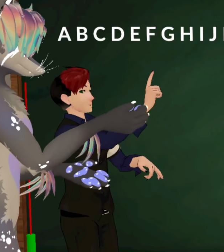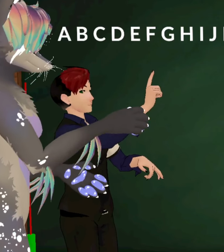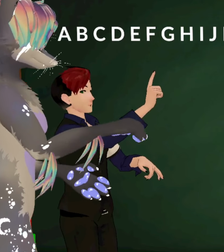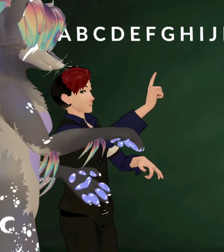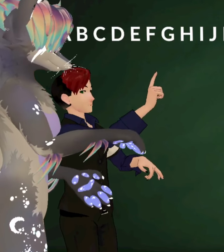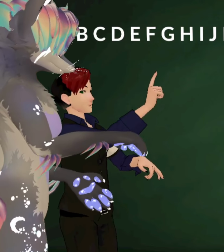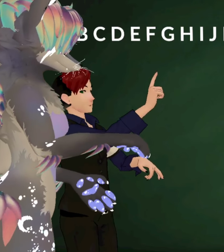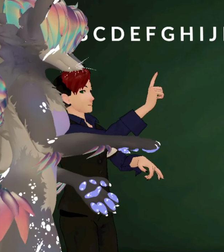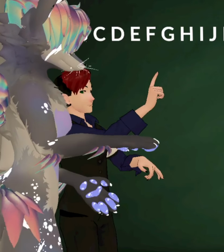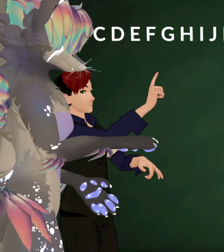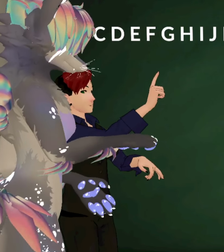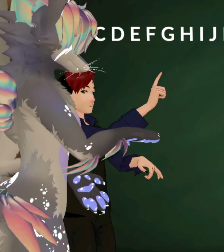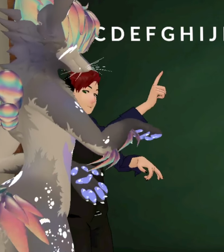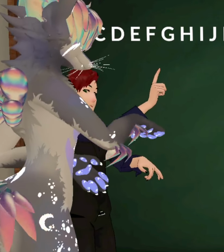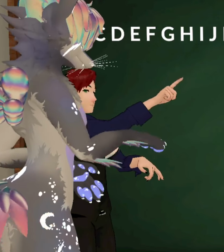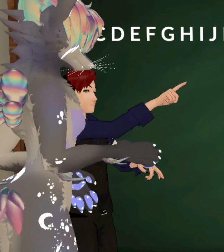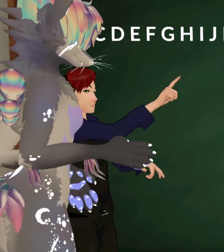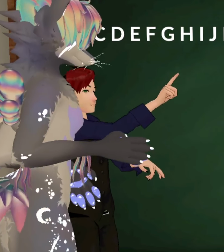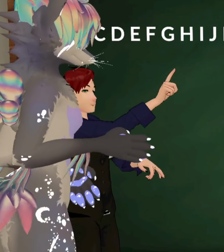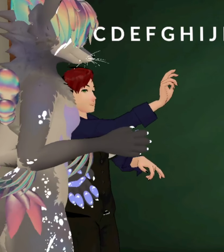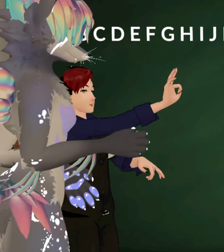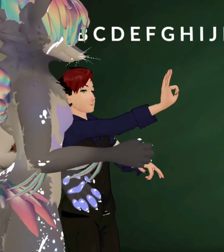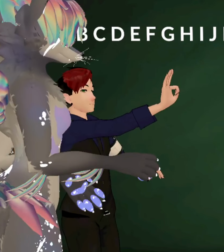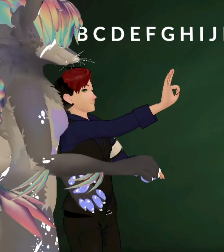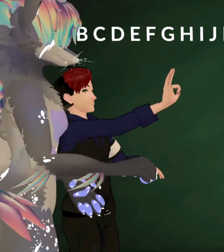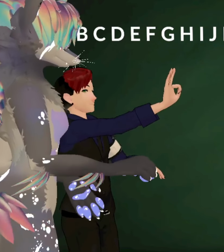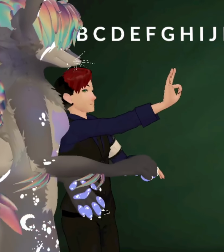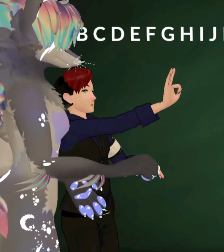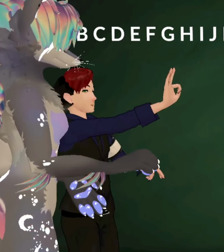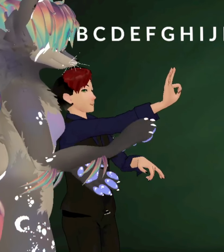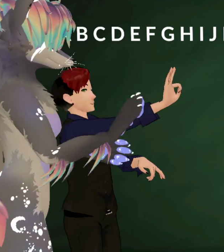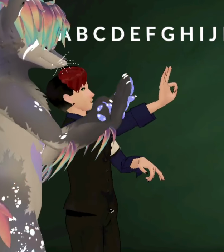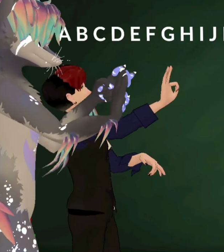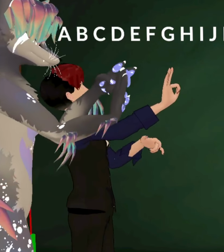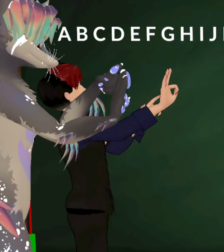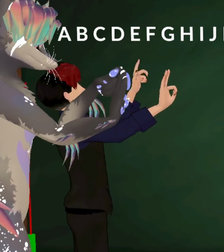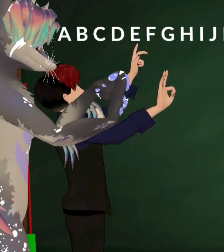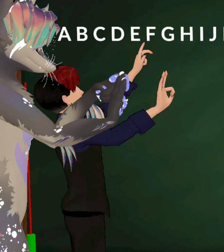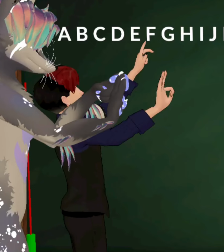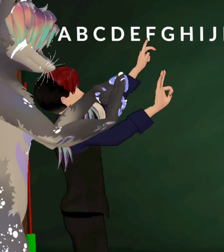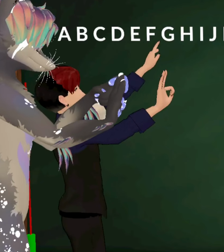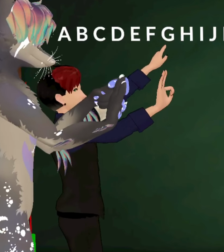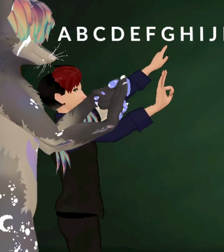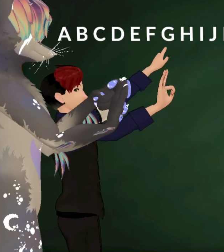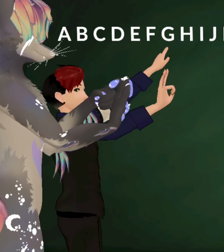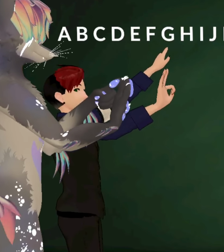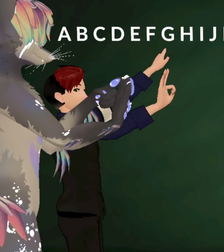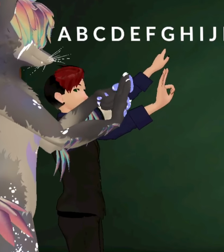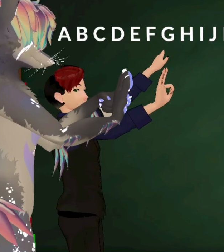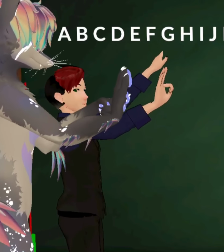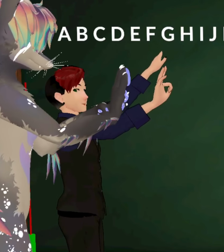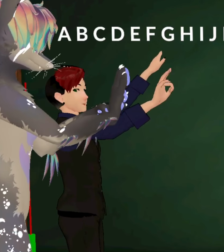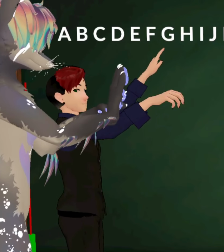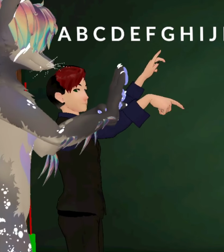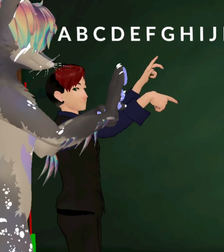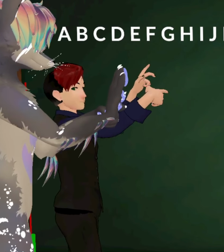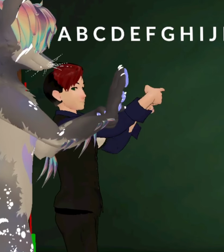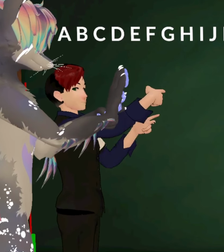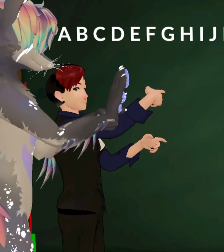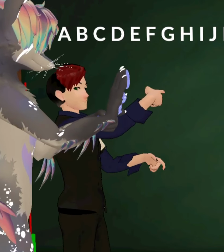constantly get that mixed up when you're first learning, just so you know. Don't worry about it. It happens to everybody. G, it's